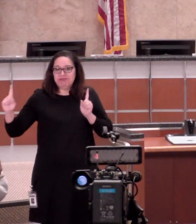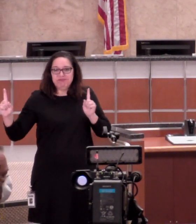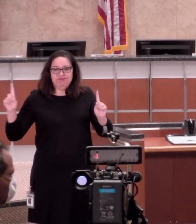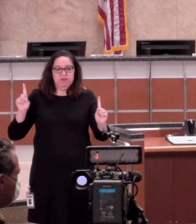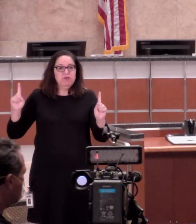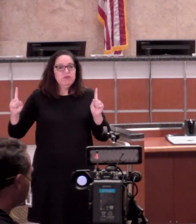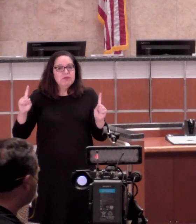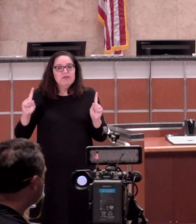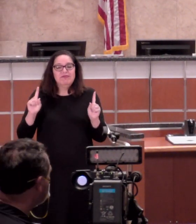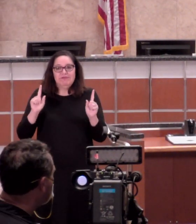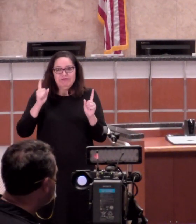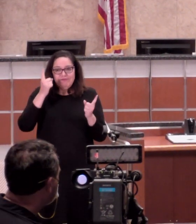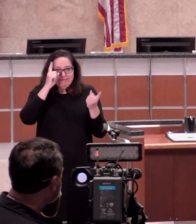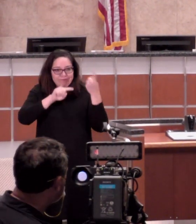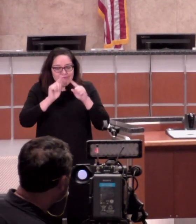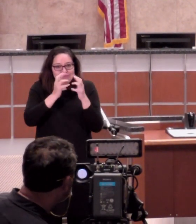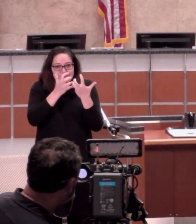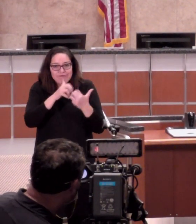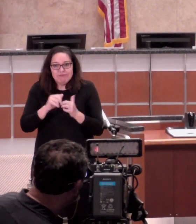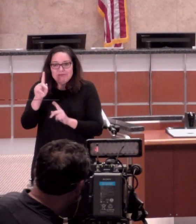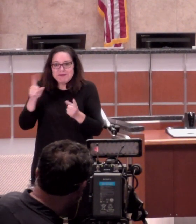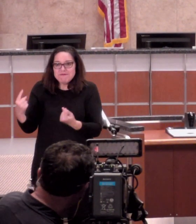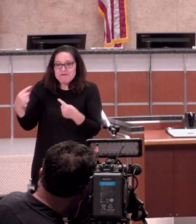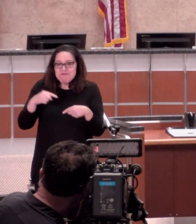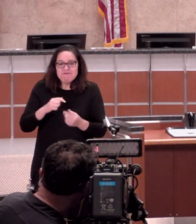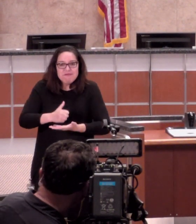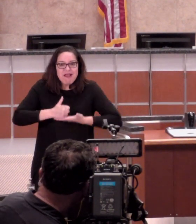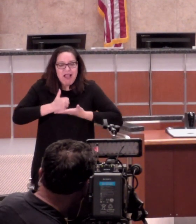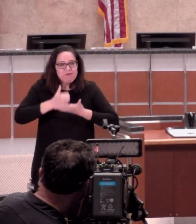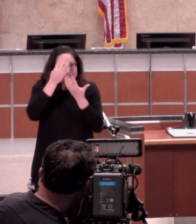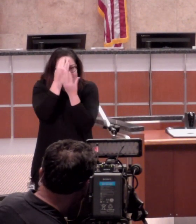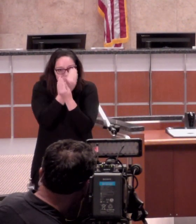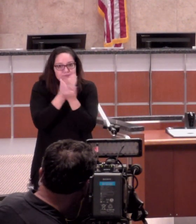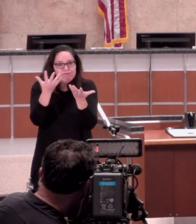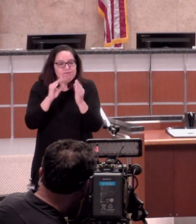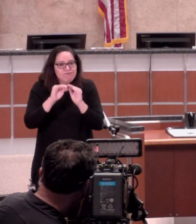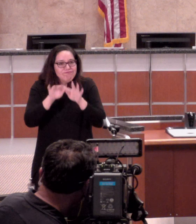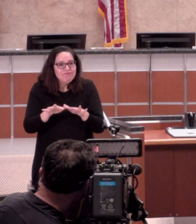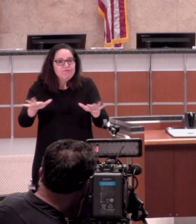be here and help get this word out. So we appreciate your help.